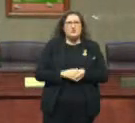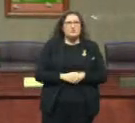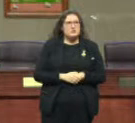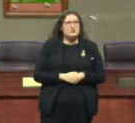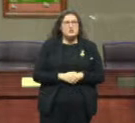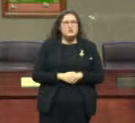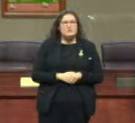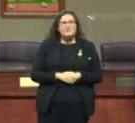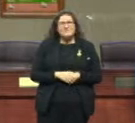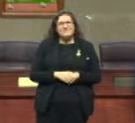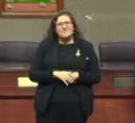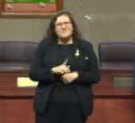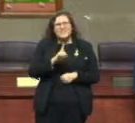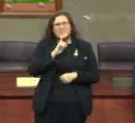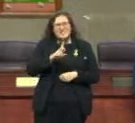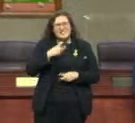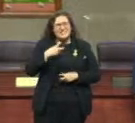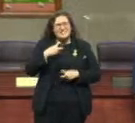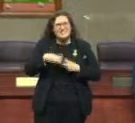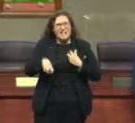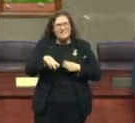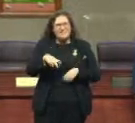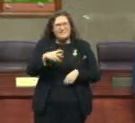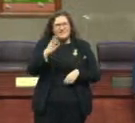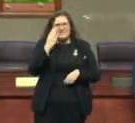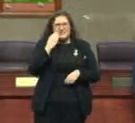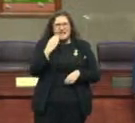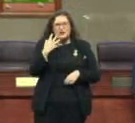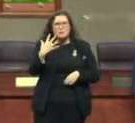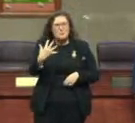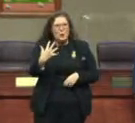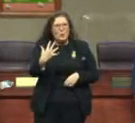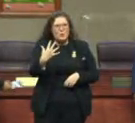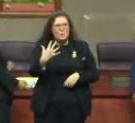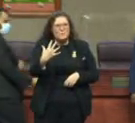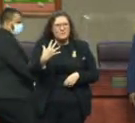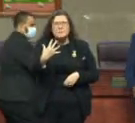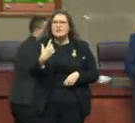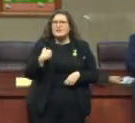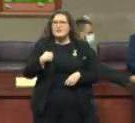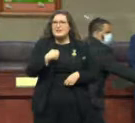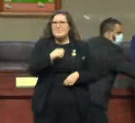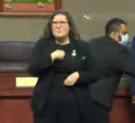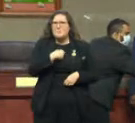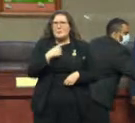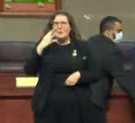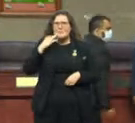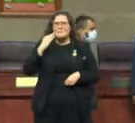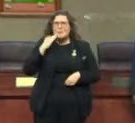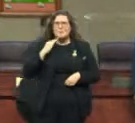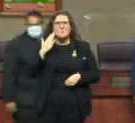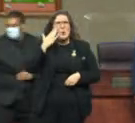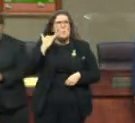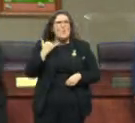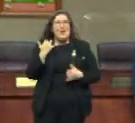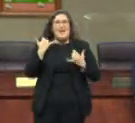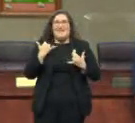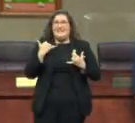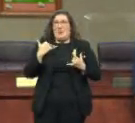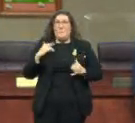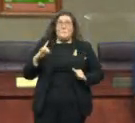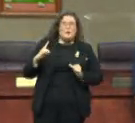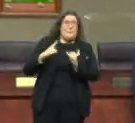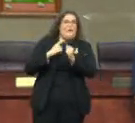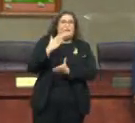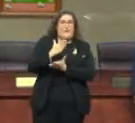it's difficult to say at the beginning of the phases that we are experiencing. But we were able to